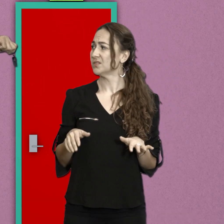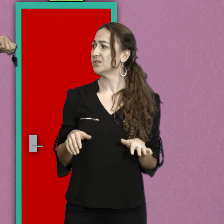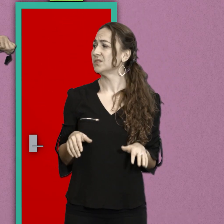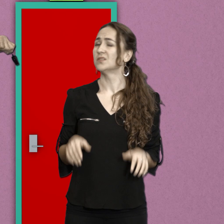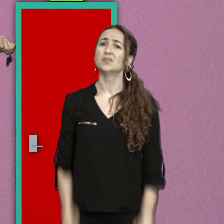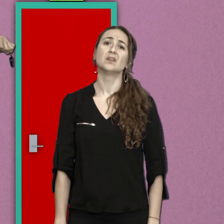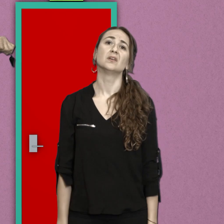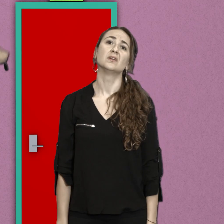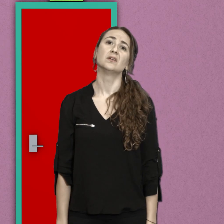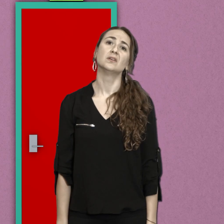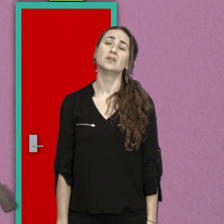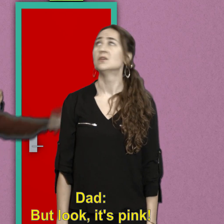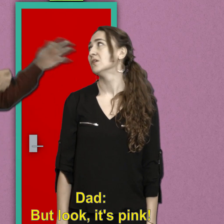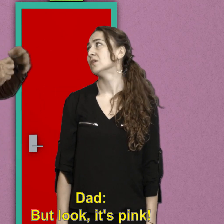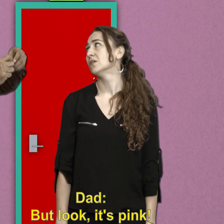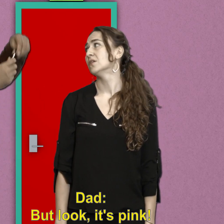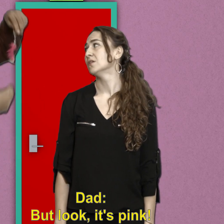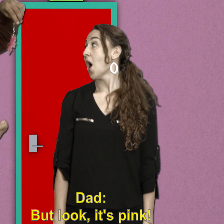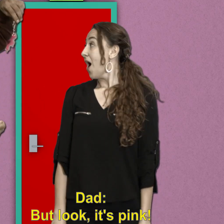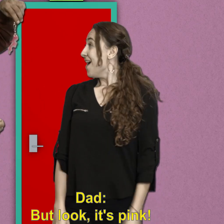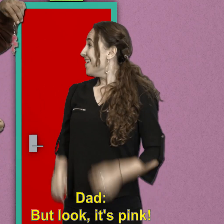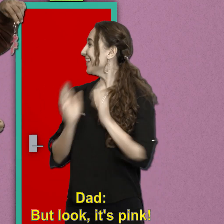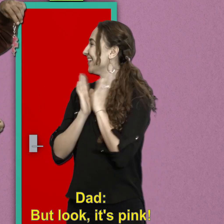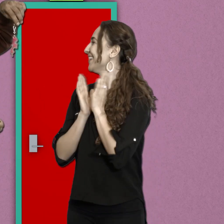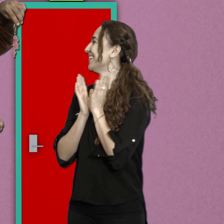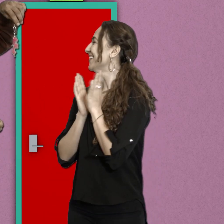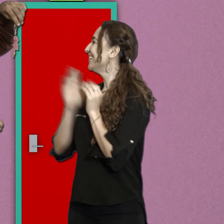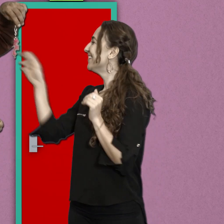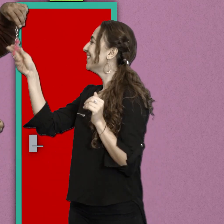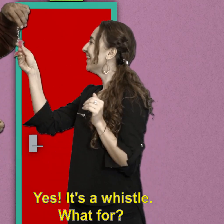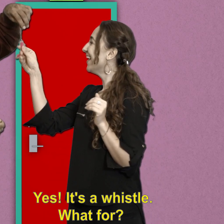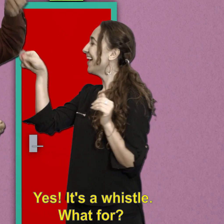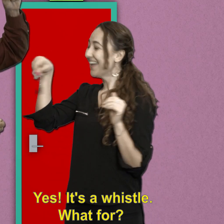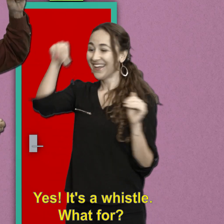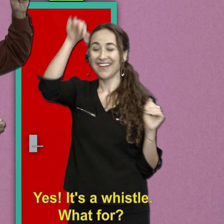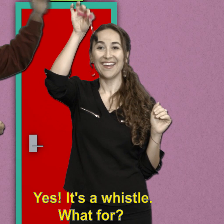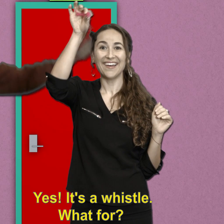Aww. But look, it's pink. Yes, it's whistle.